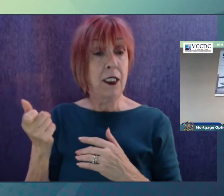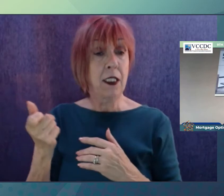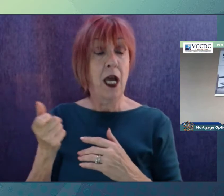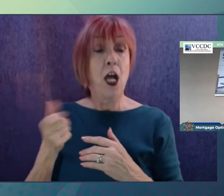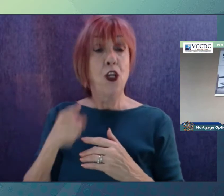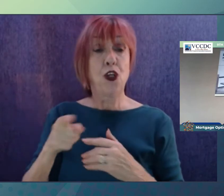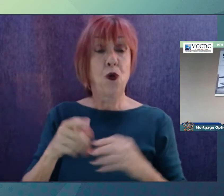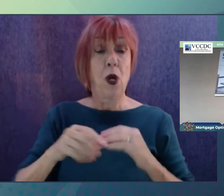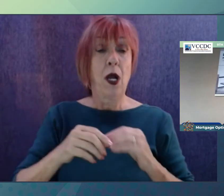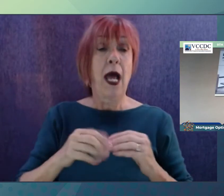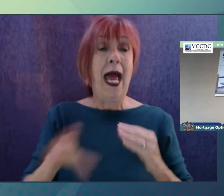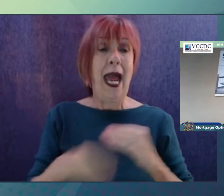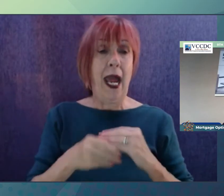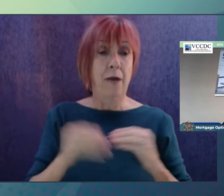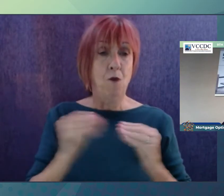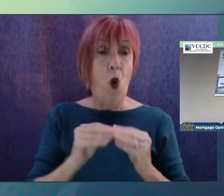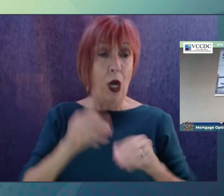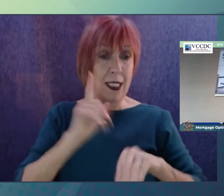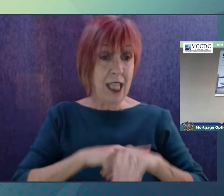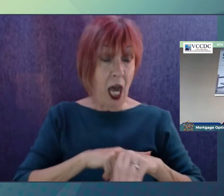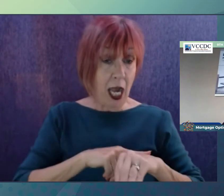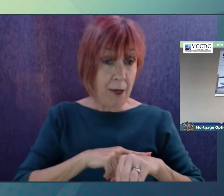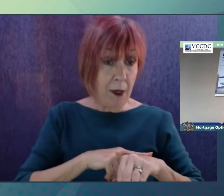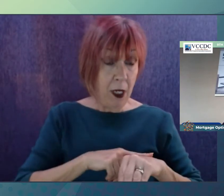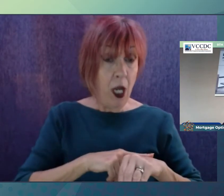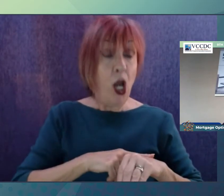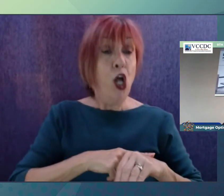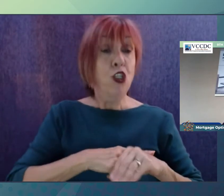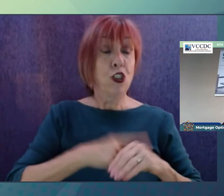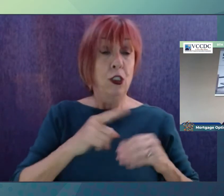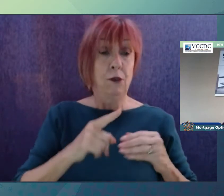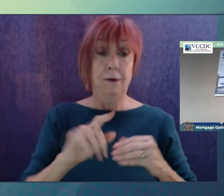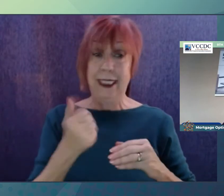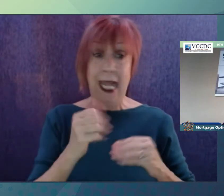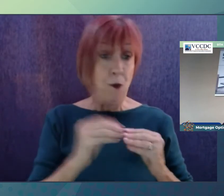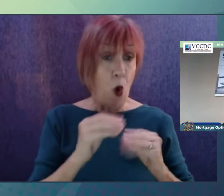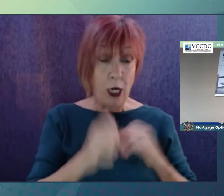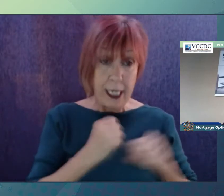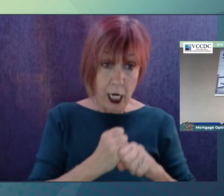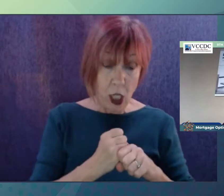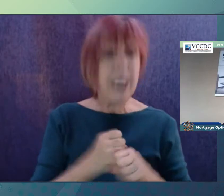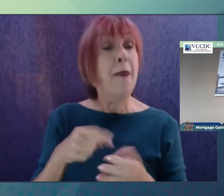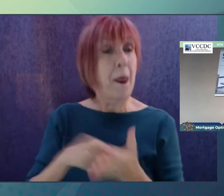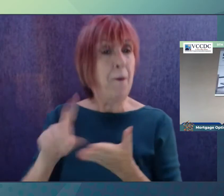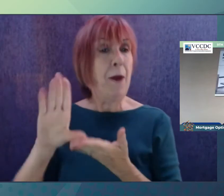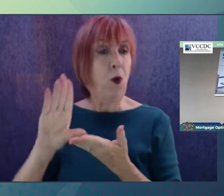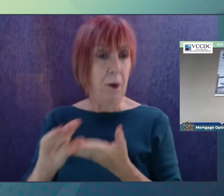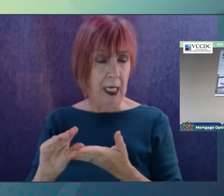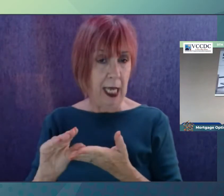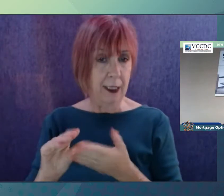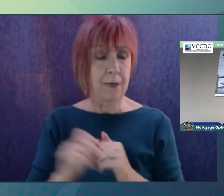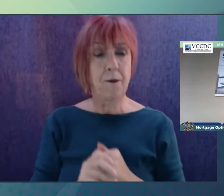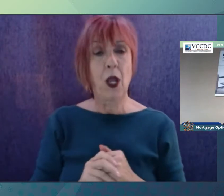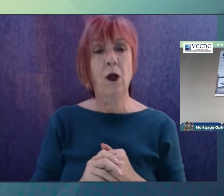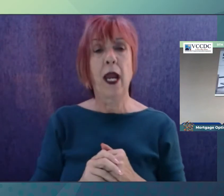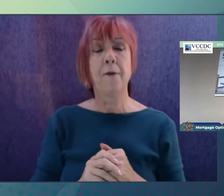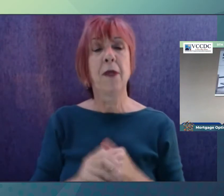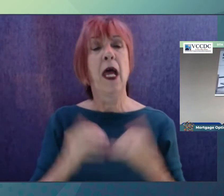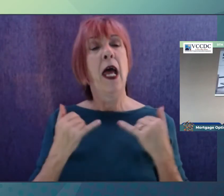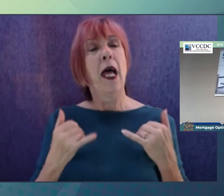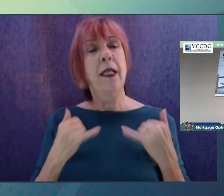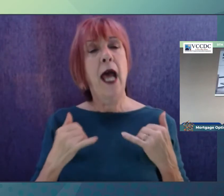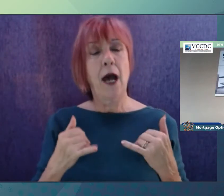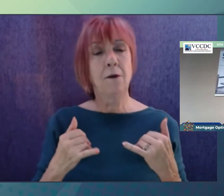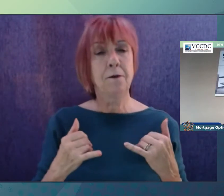more interest in long run. Another reason for refinance is taking cash out of your home. Among the perks of owning a real estate